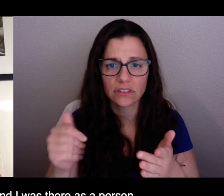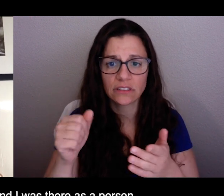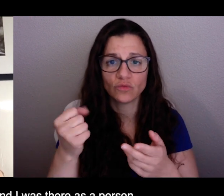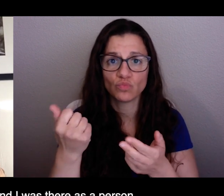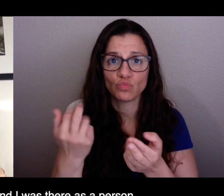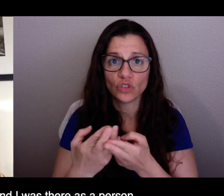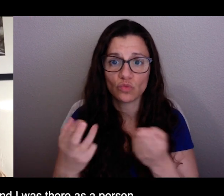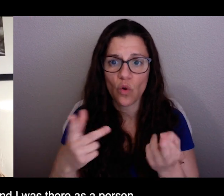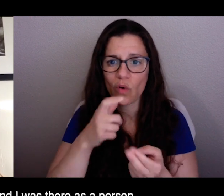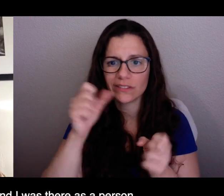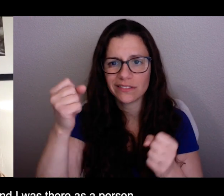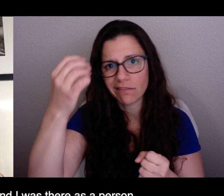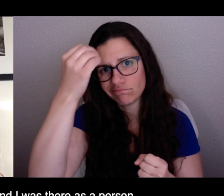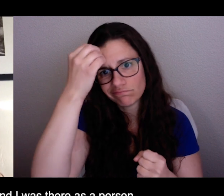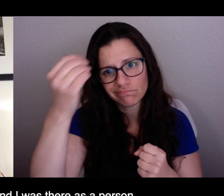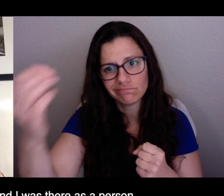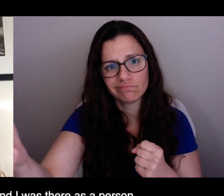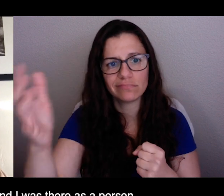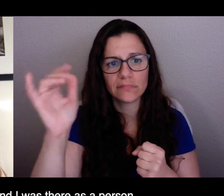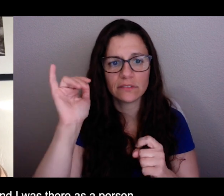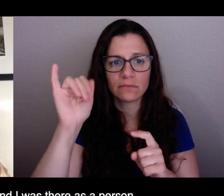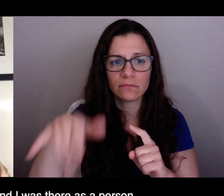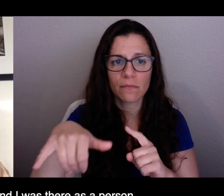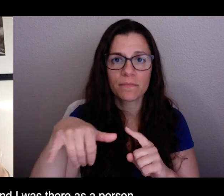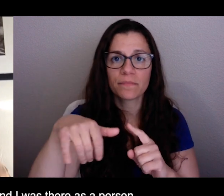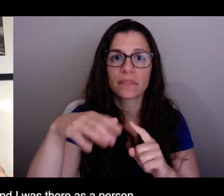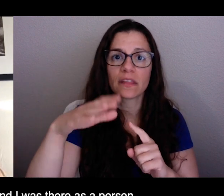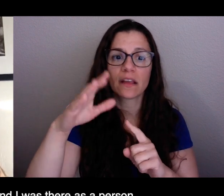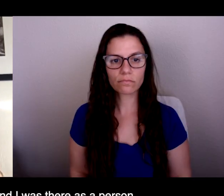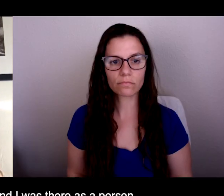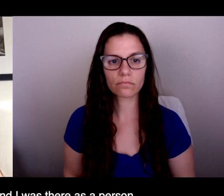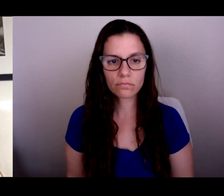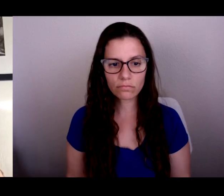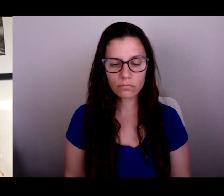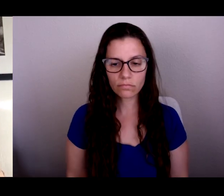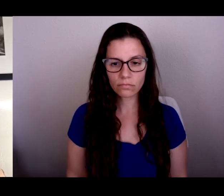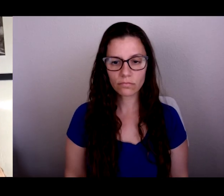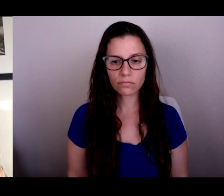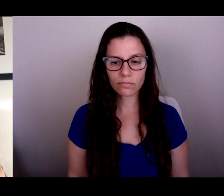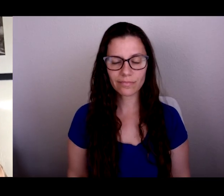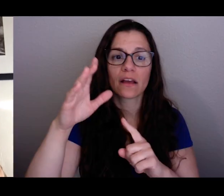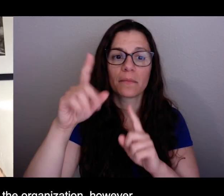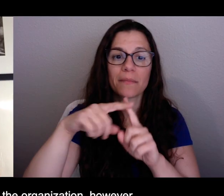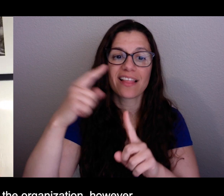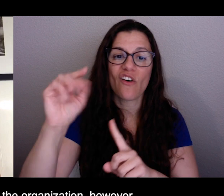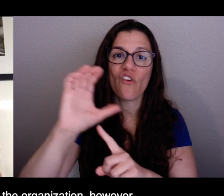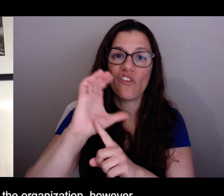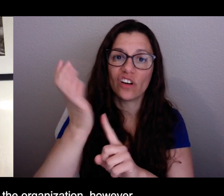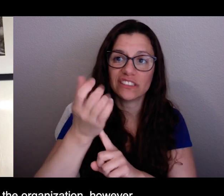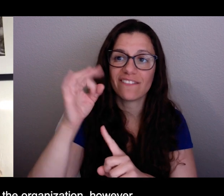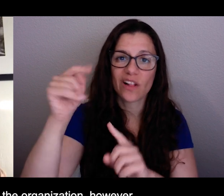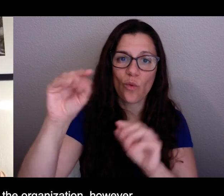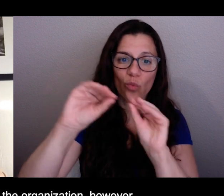fundraising. And I was there as a person, as a resource, who could tell them that. But